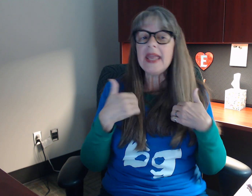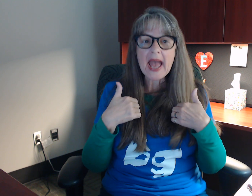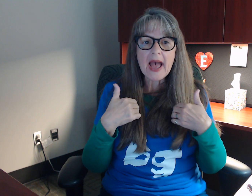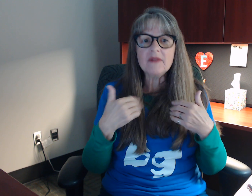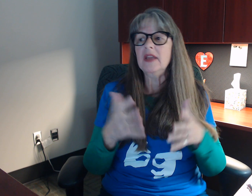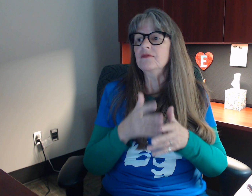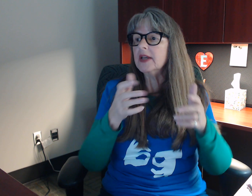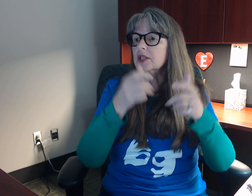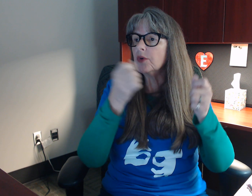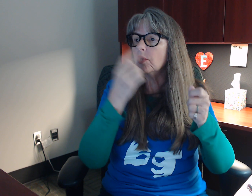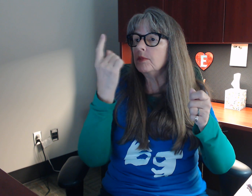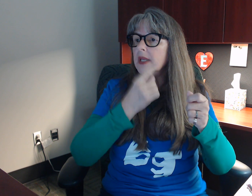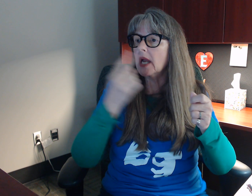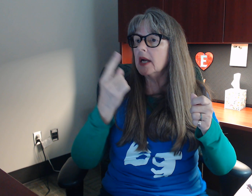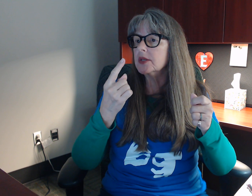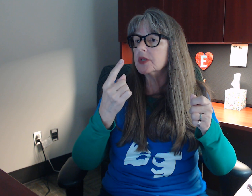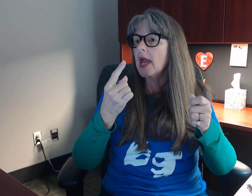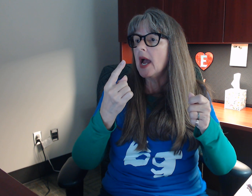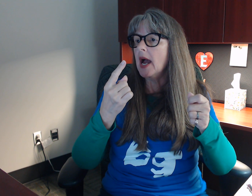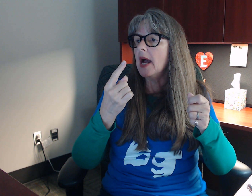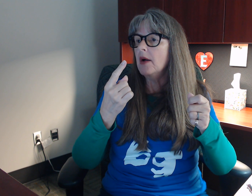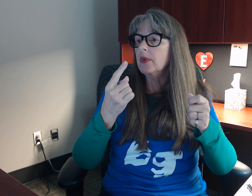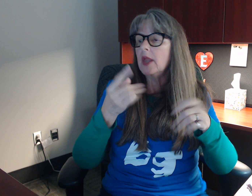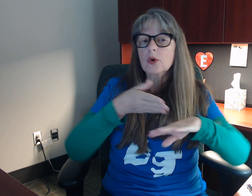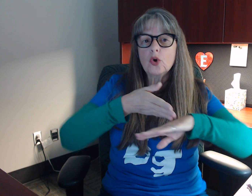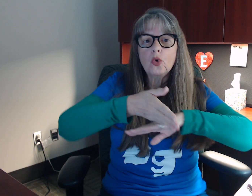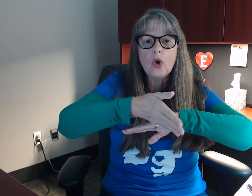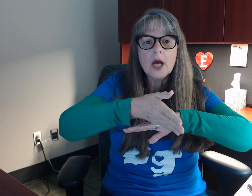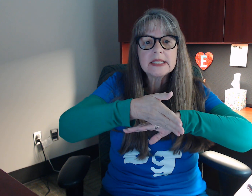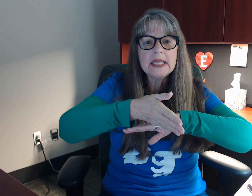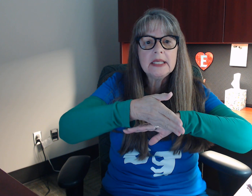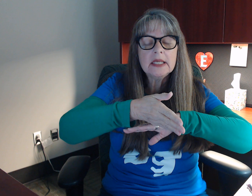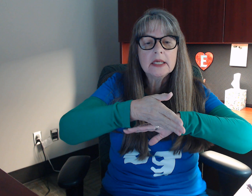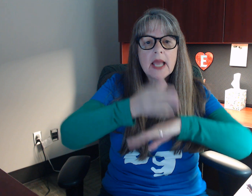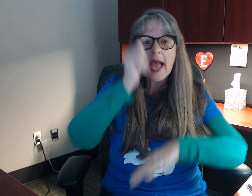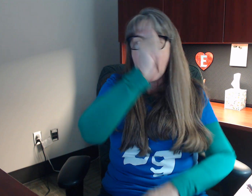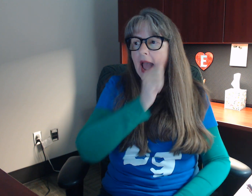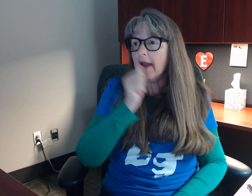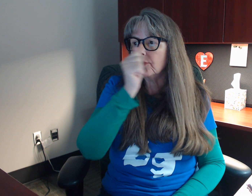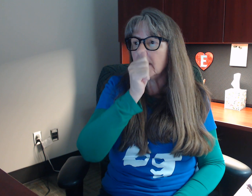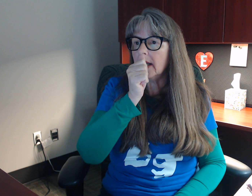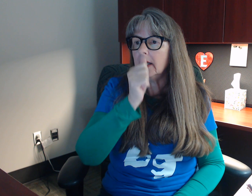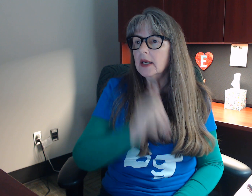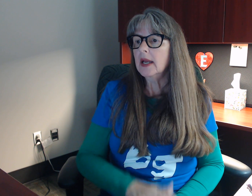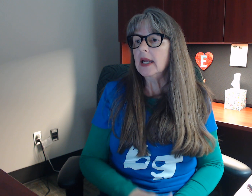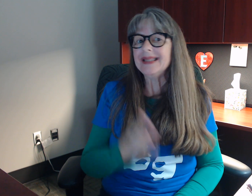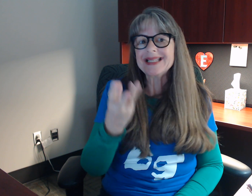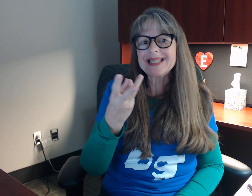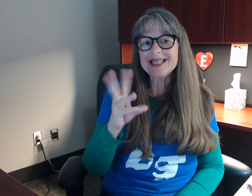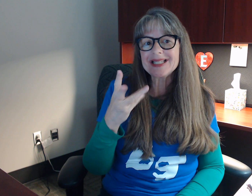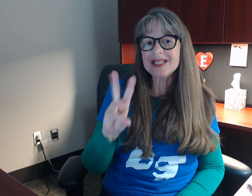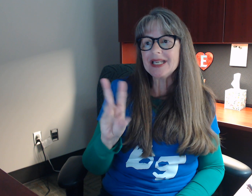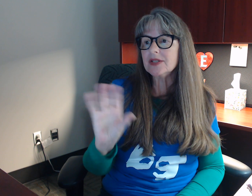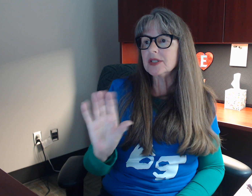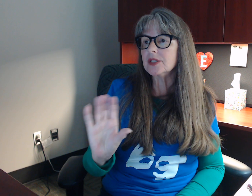have a festival because when they were crossing Africa in the 16th